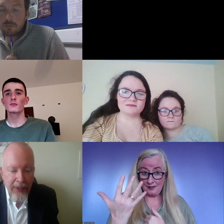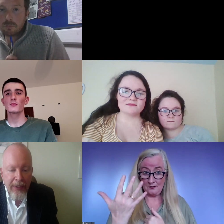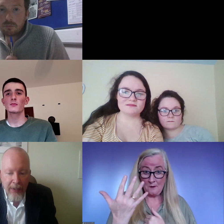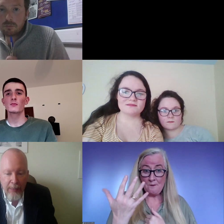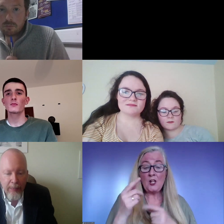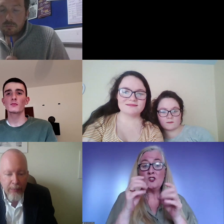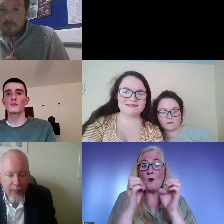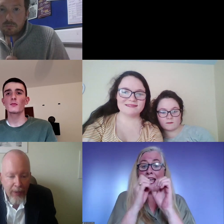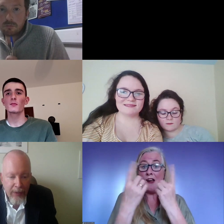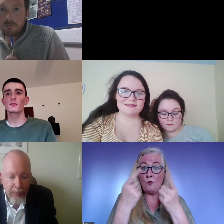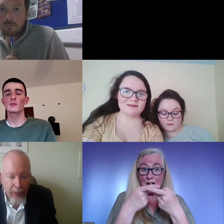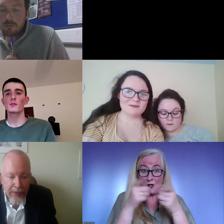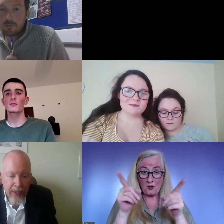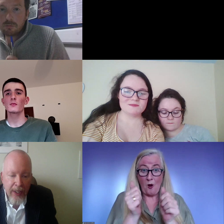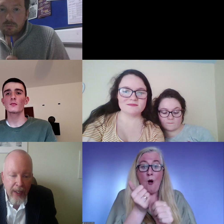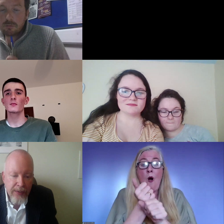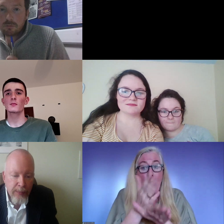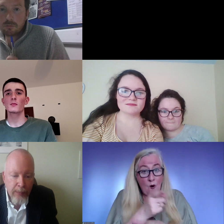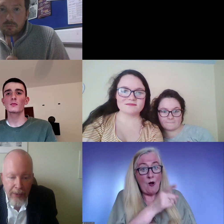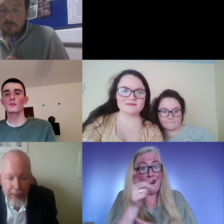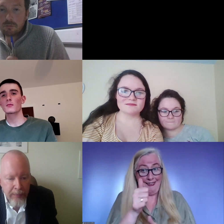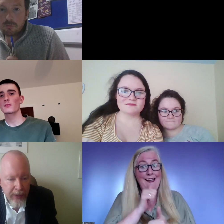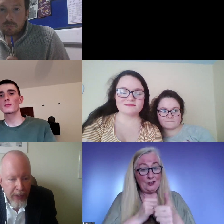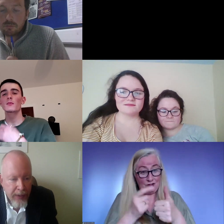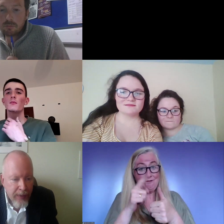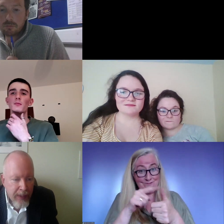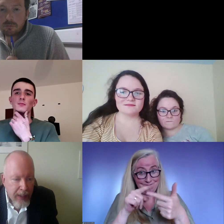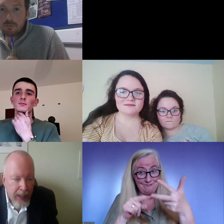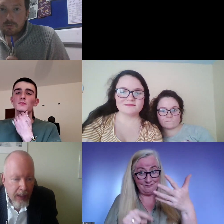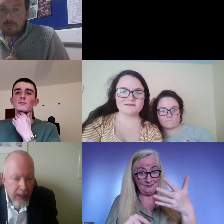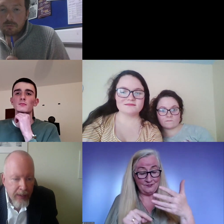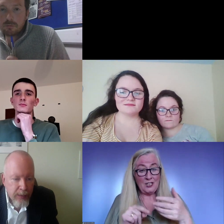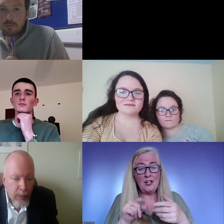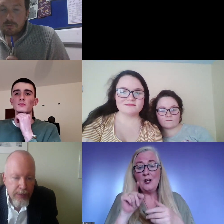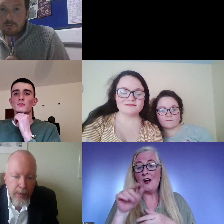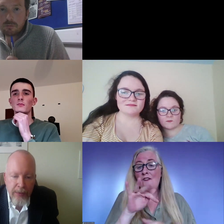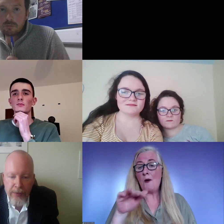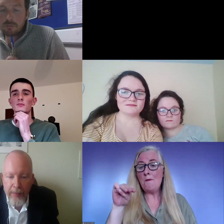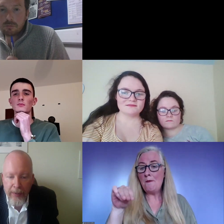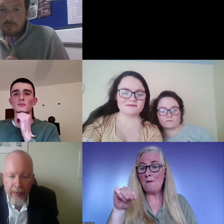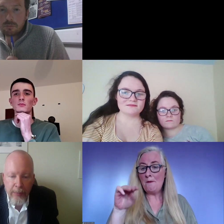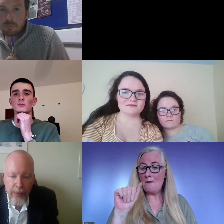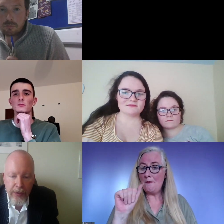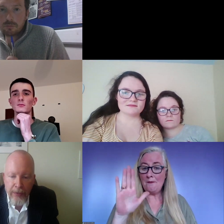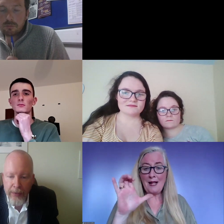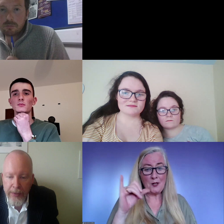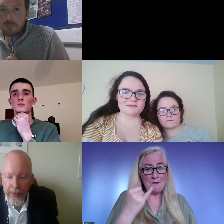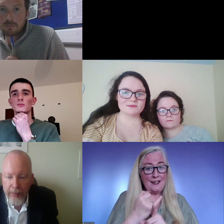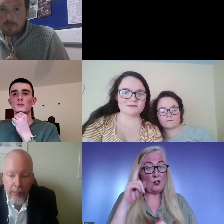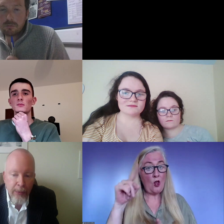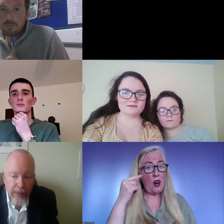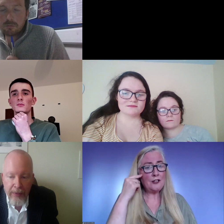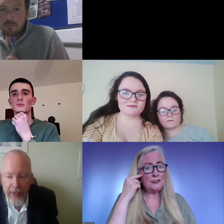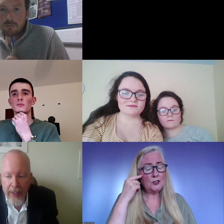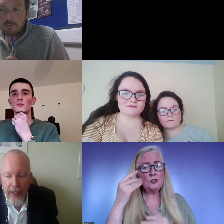this, it'd be great. This comes from Malcolm in London. And it says, what was the most instrumental music or literature,